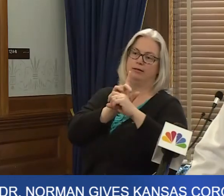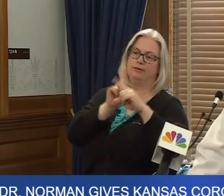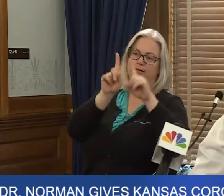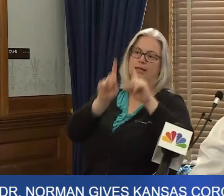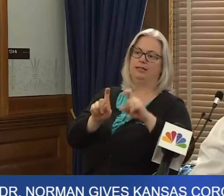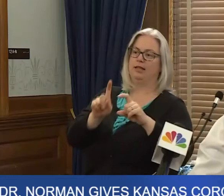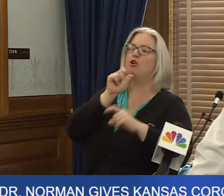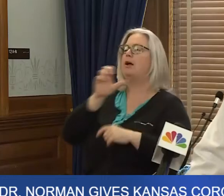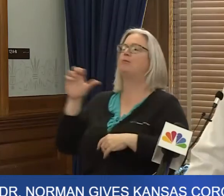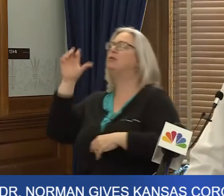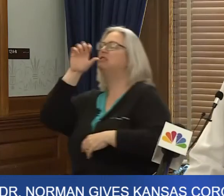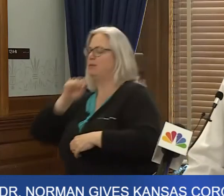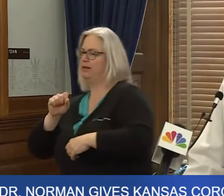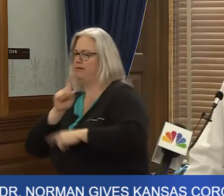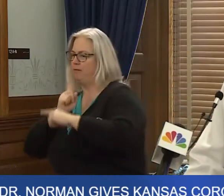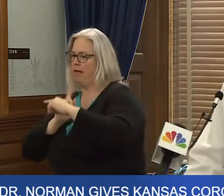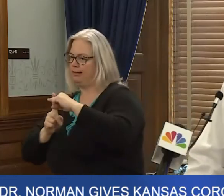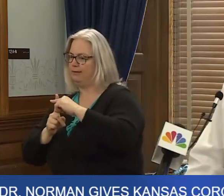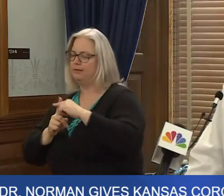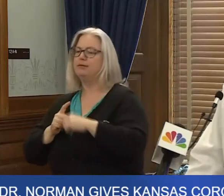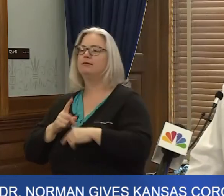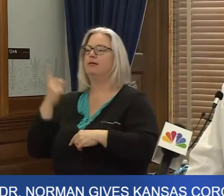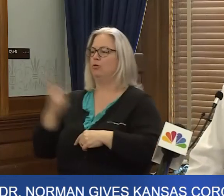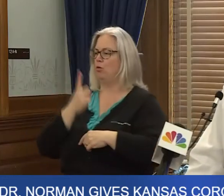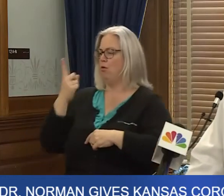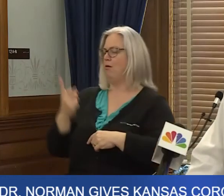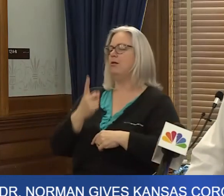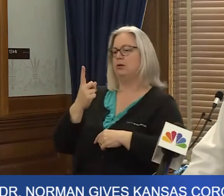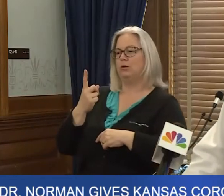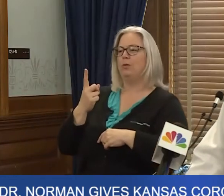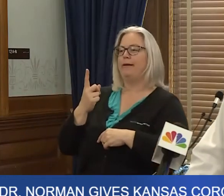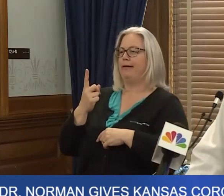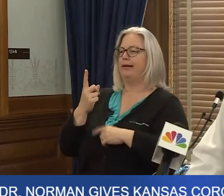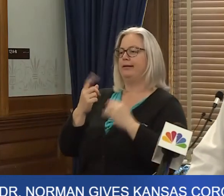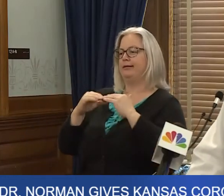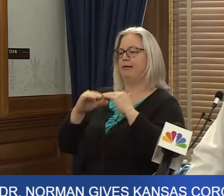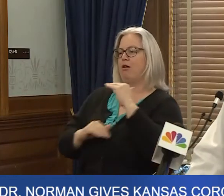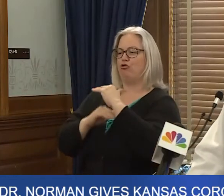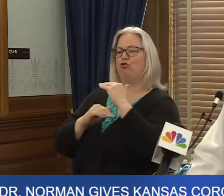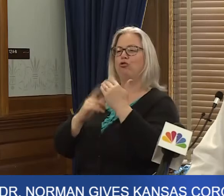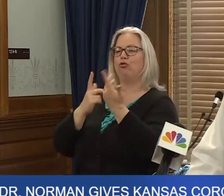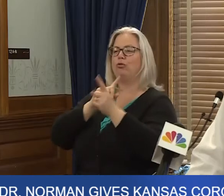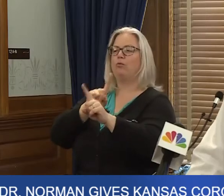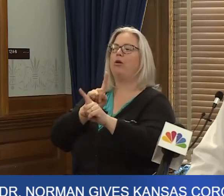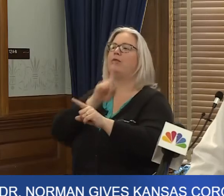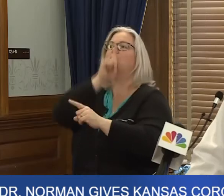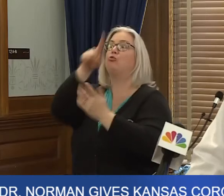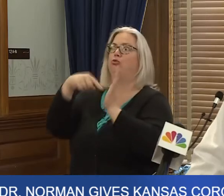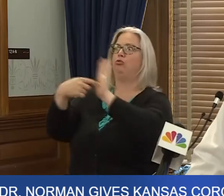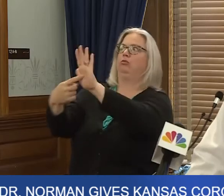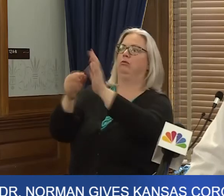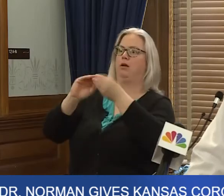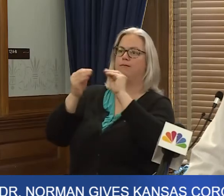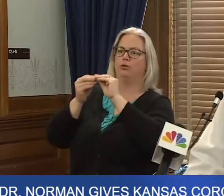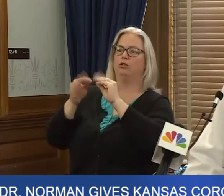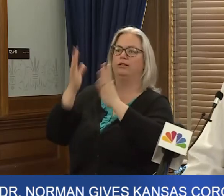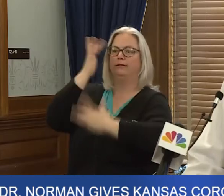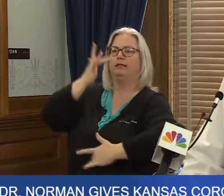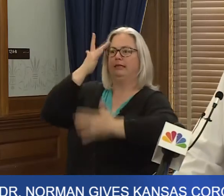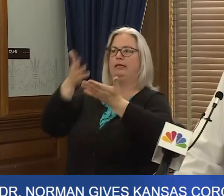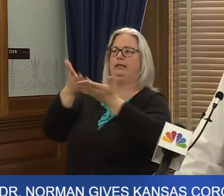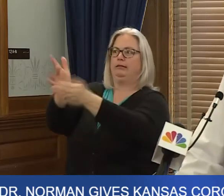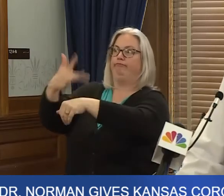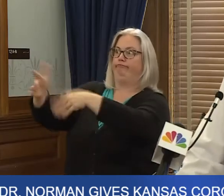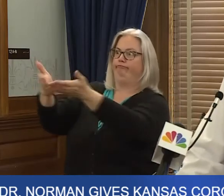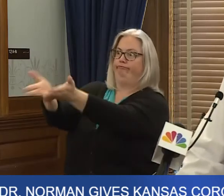positives. That will always underreport the true burden of disease in the community, and the reason